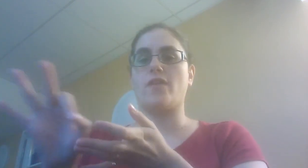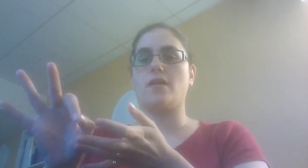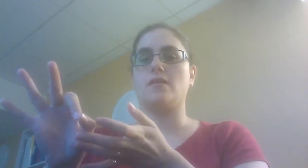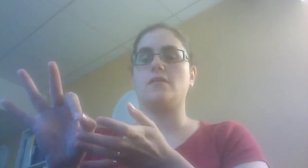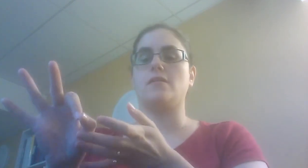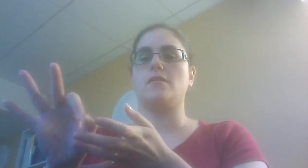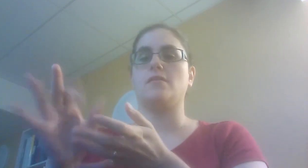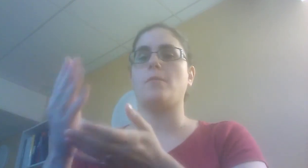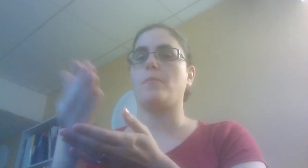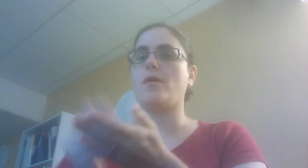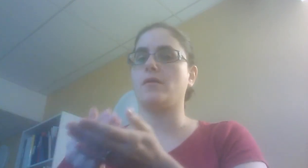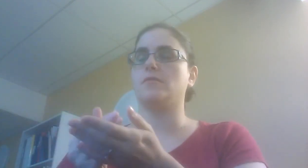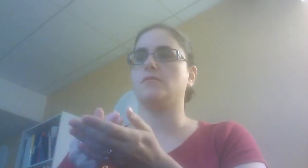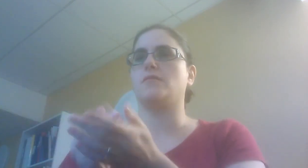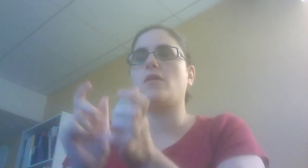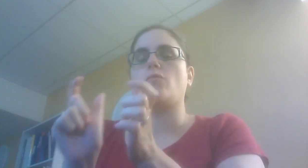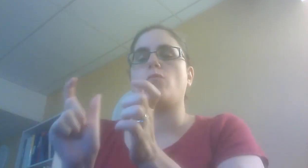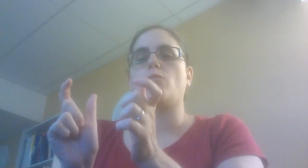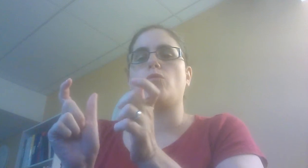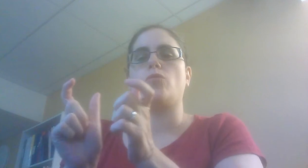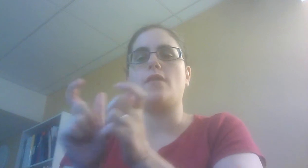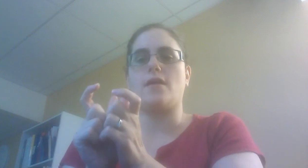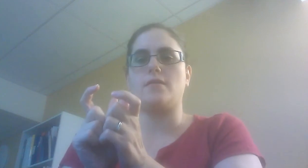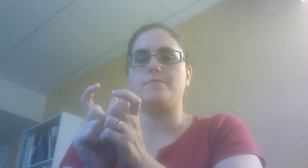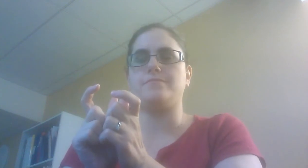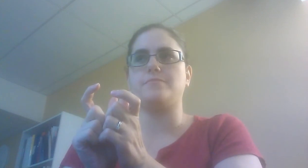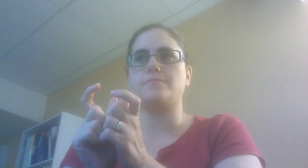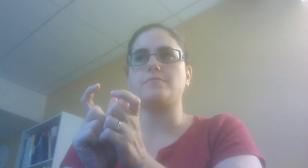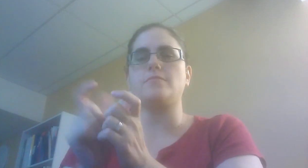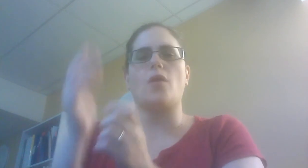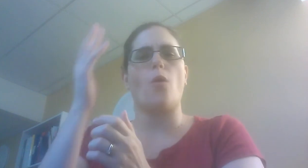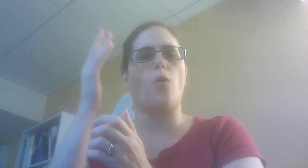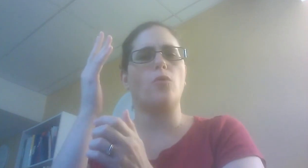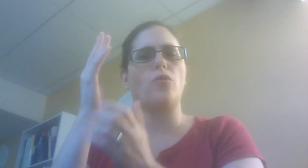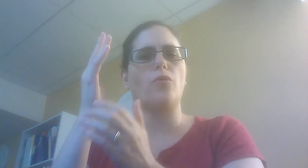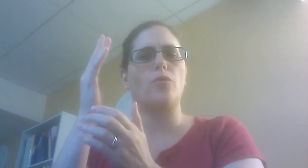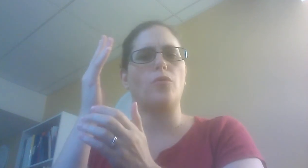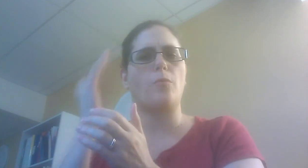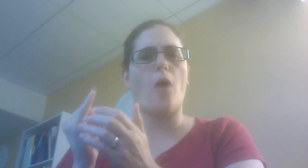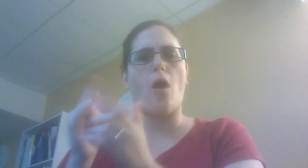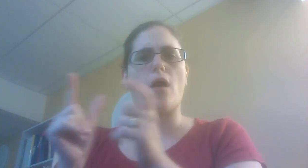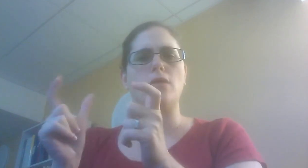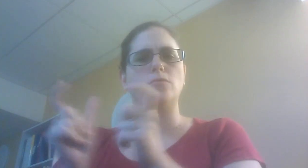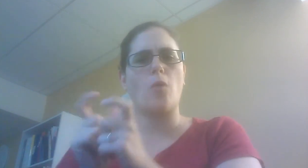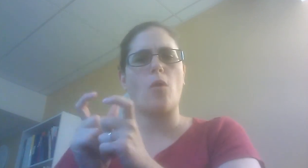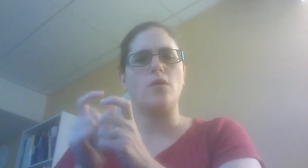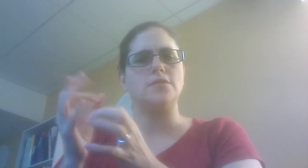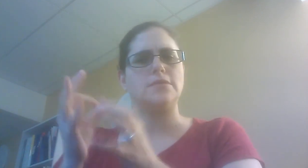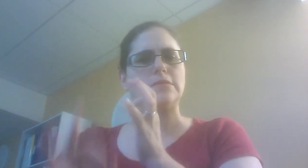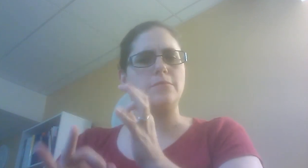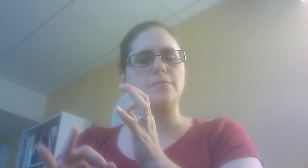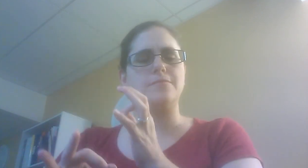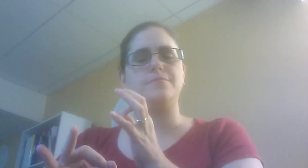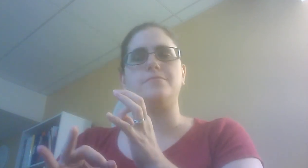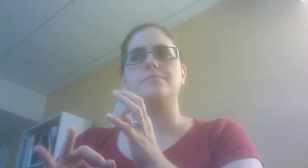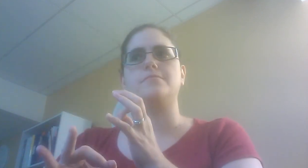are relatively small. Now, why are they small and simple? They are small and simple because they have